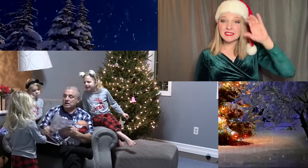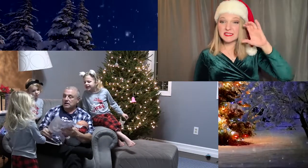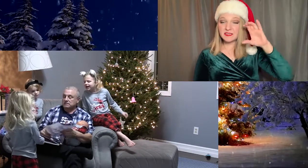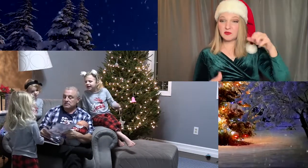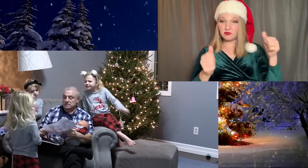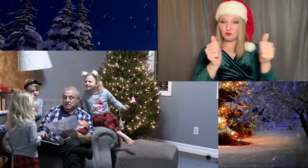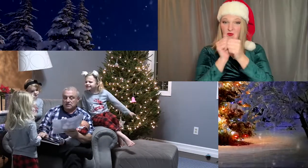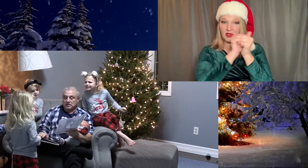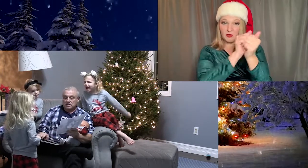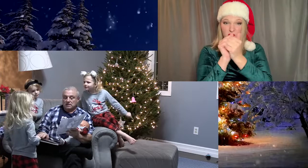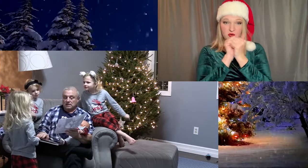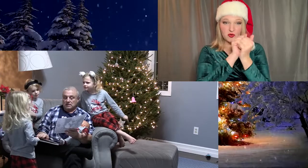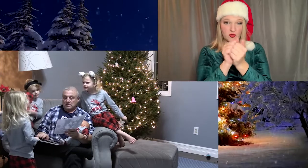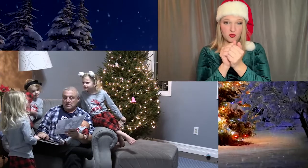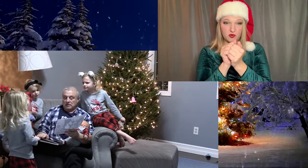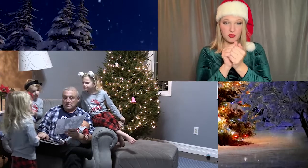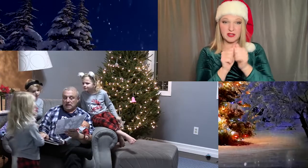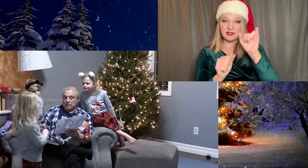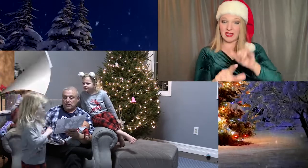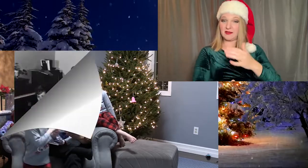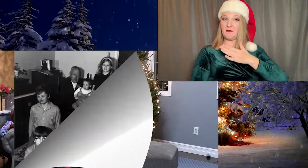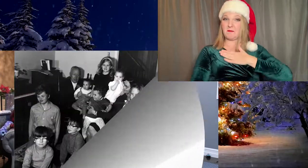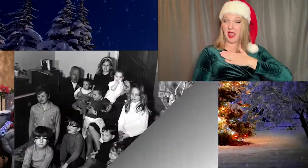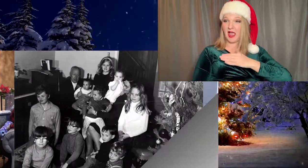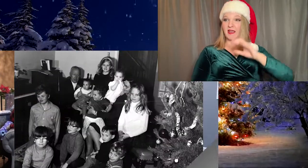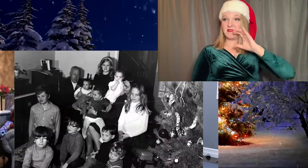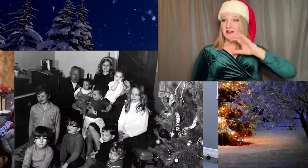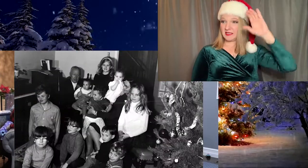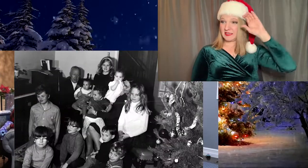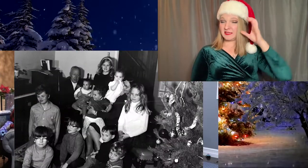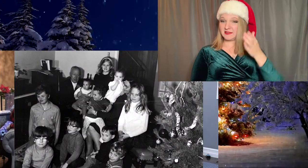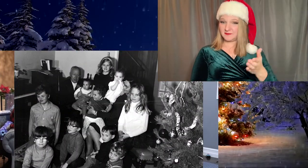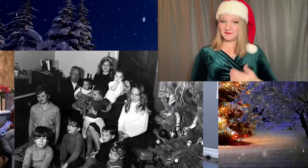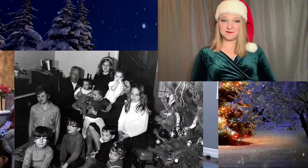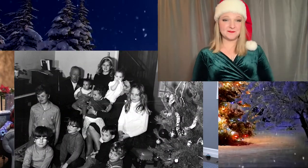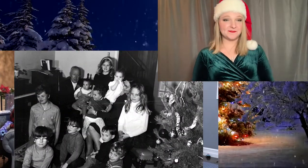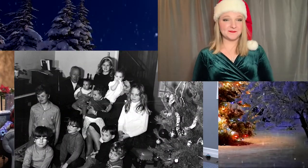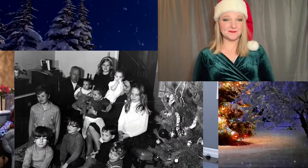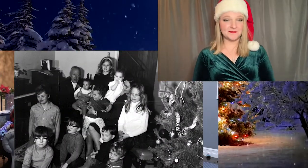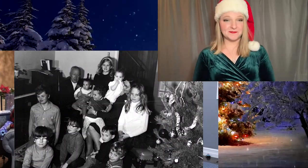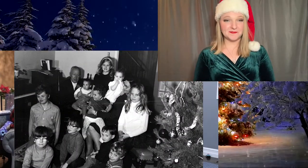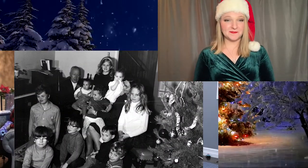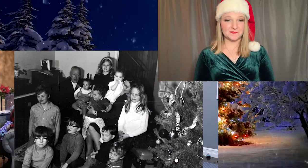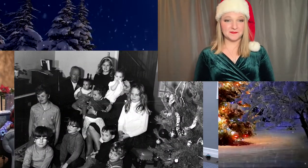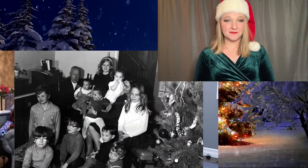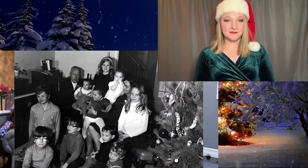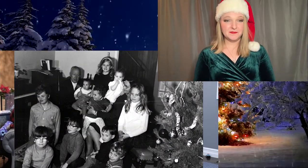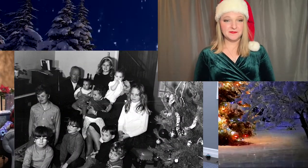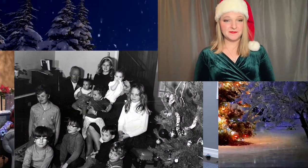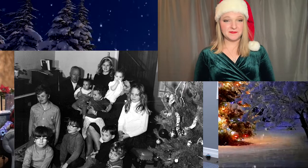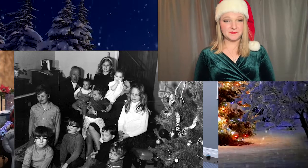we would get together with our cousins, and this is some of Grandpa's cousins.